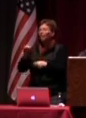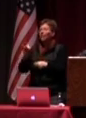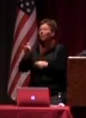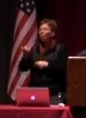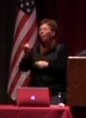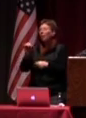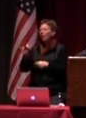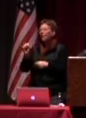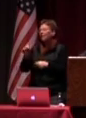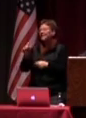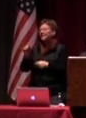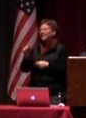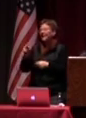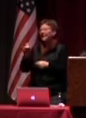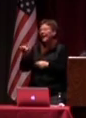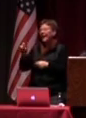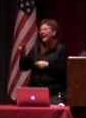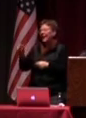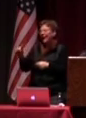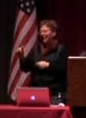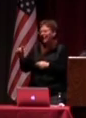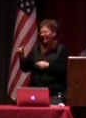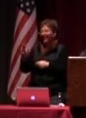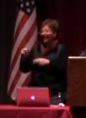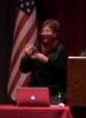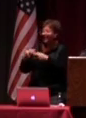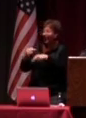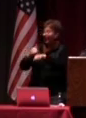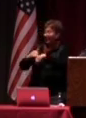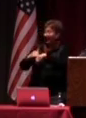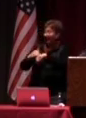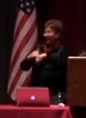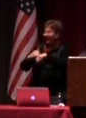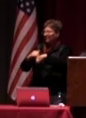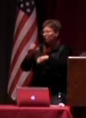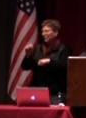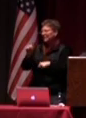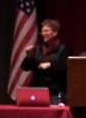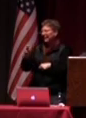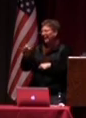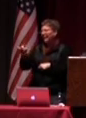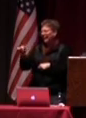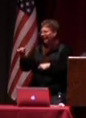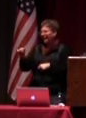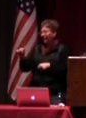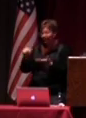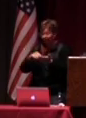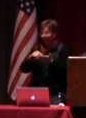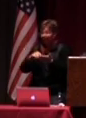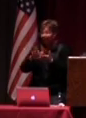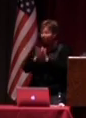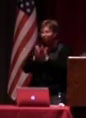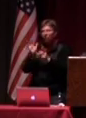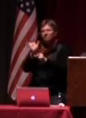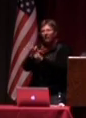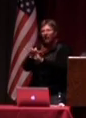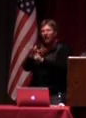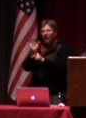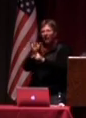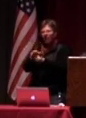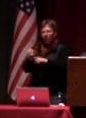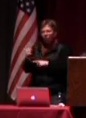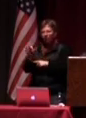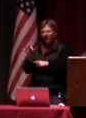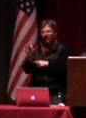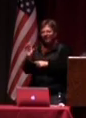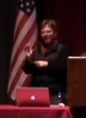Helena, Le Mémorial de Sainte-Hélène in French. And it was a sensation. It was one of the greatest bestsellers of the 19th century, really